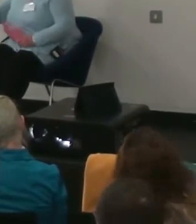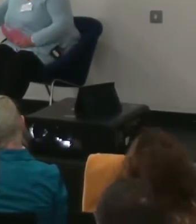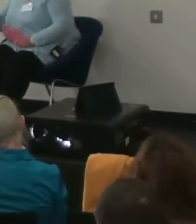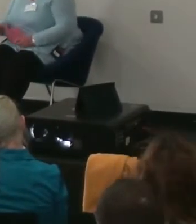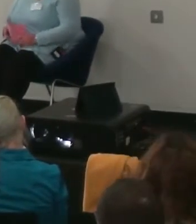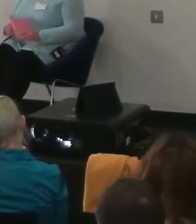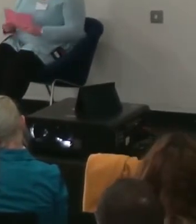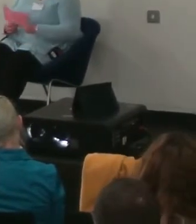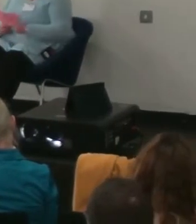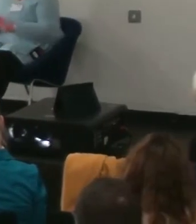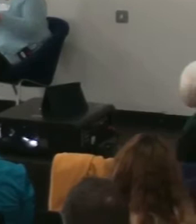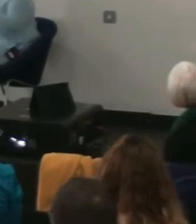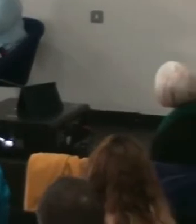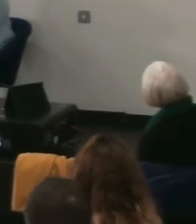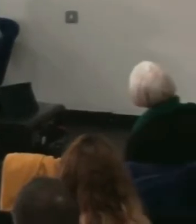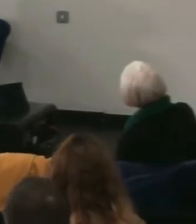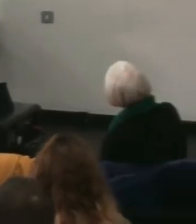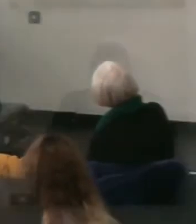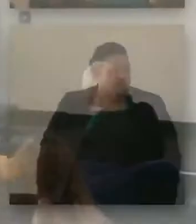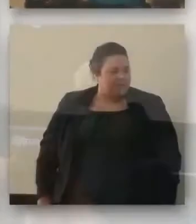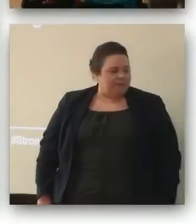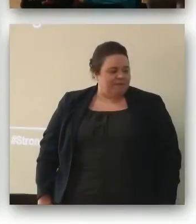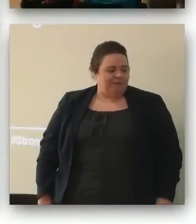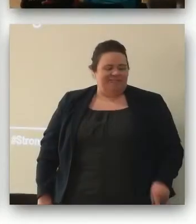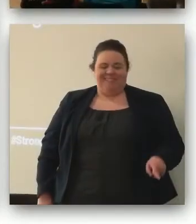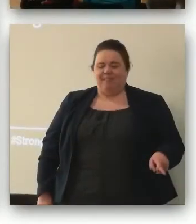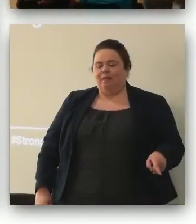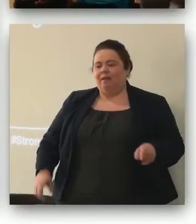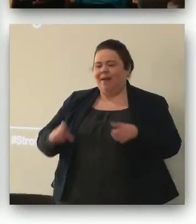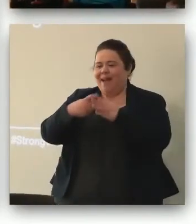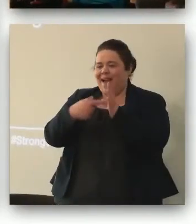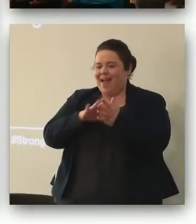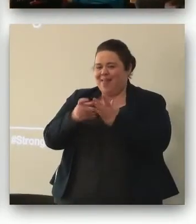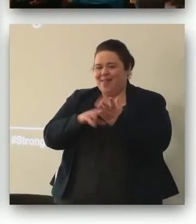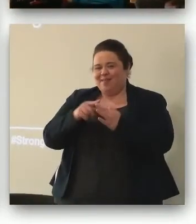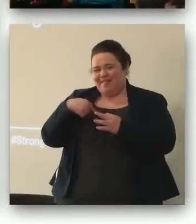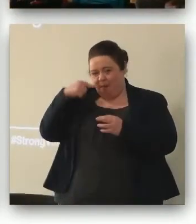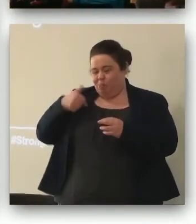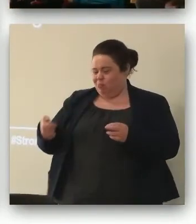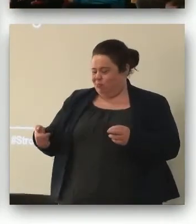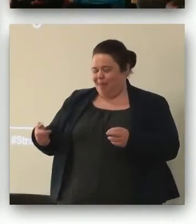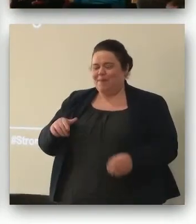biggie Catherine's and learned that I don't control the diva very well